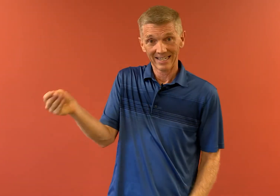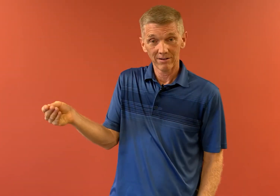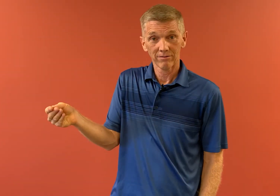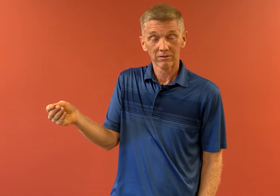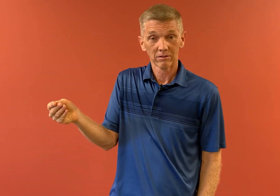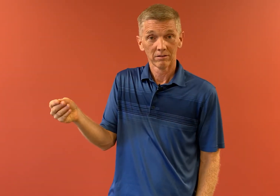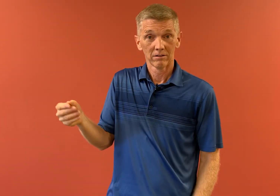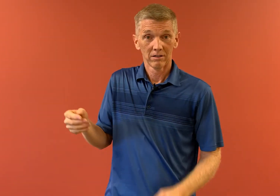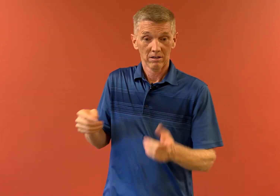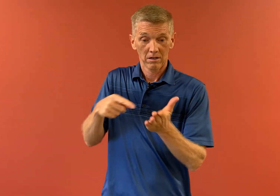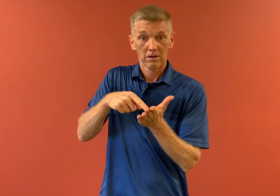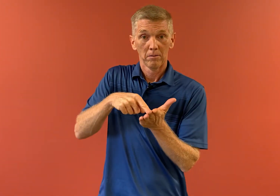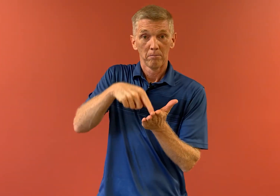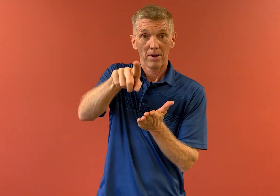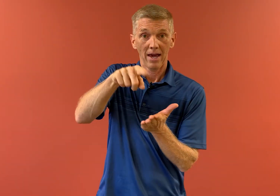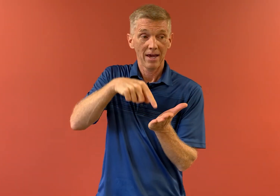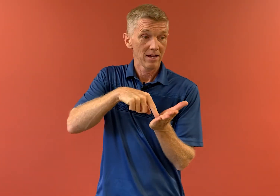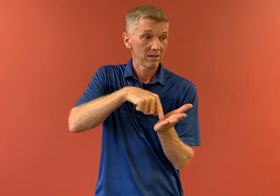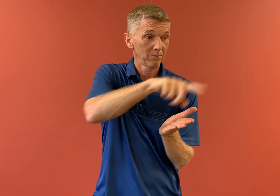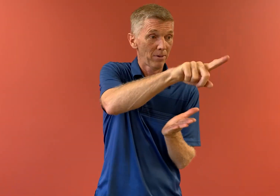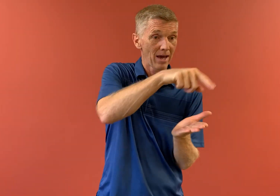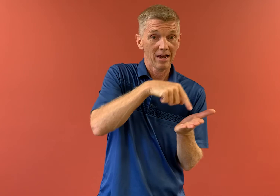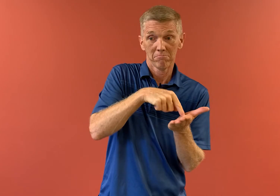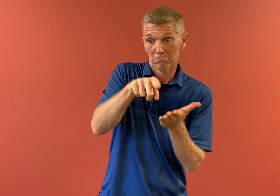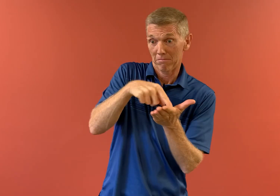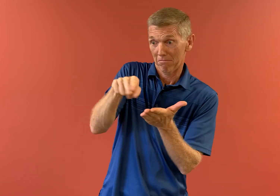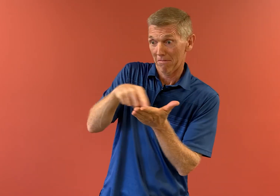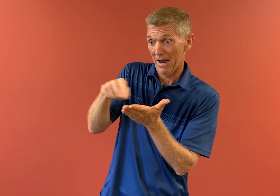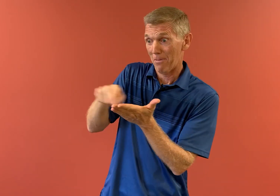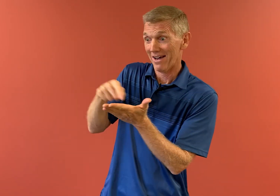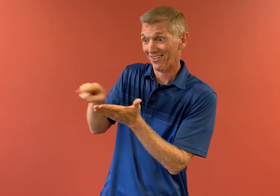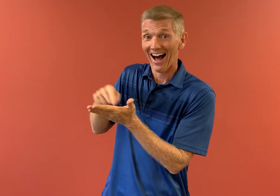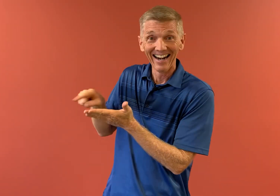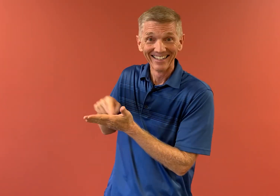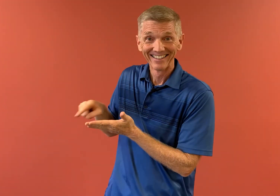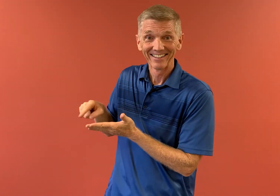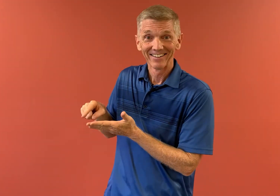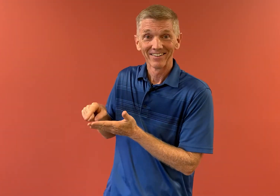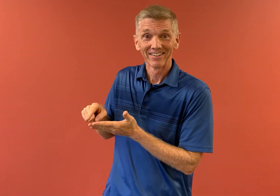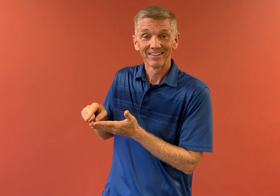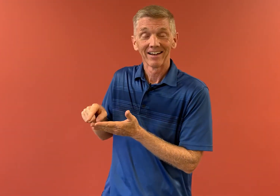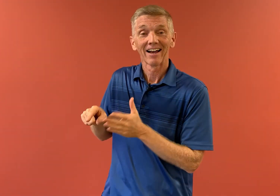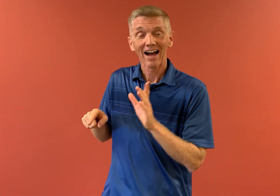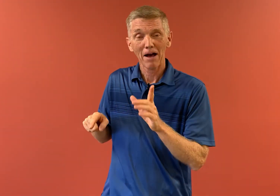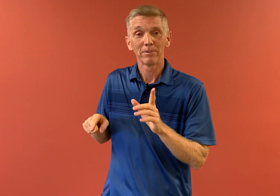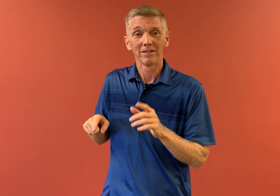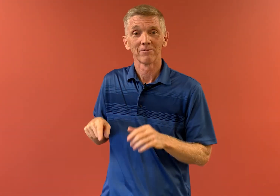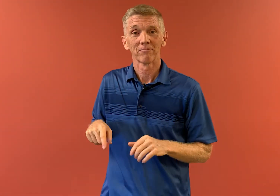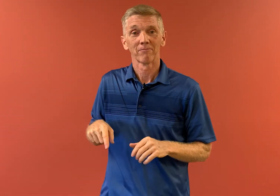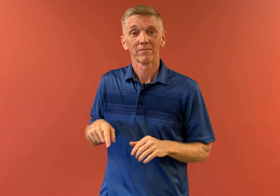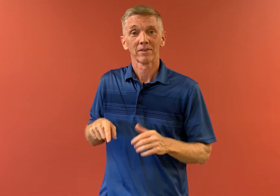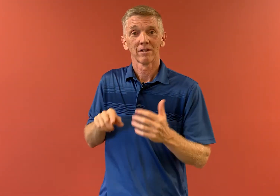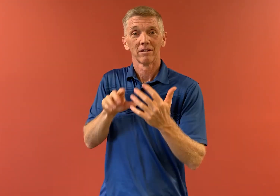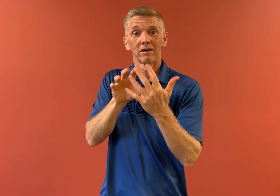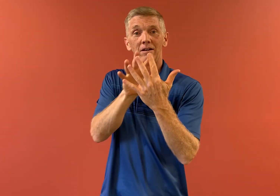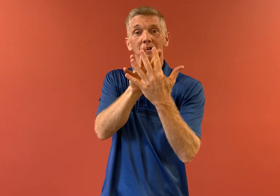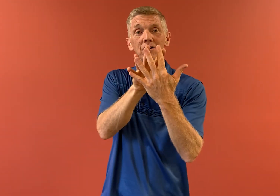give. Pay, pay. I pay a lot. Copy.